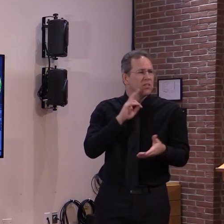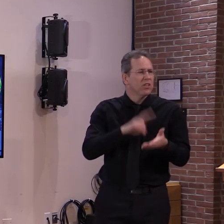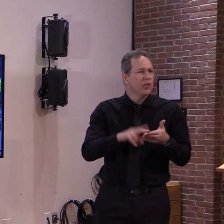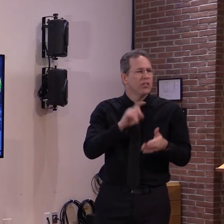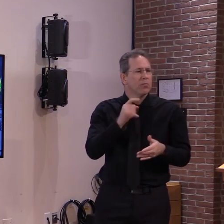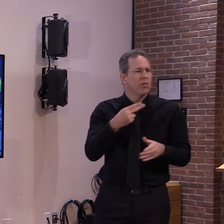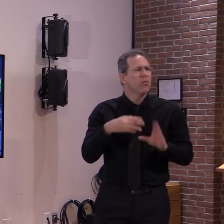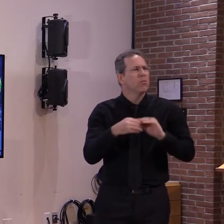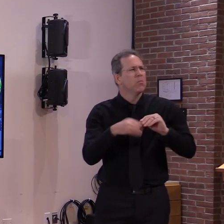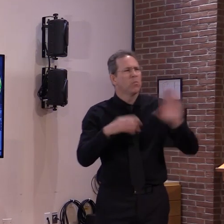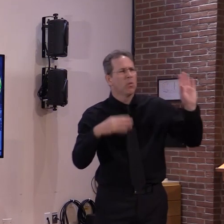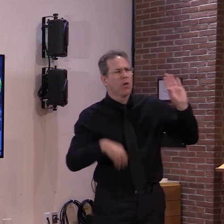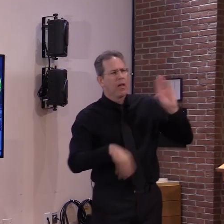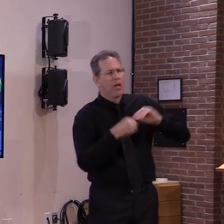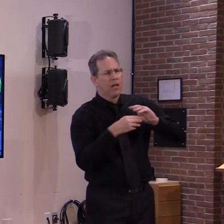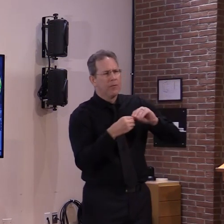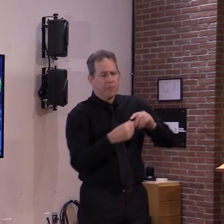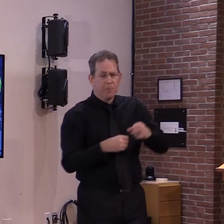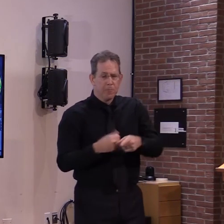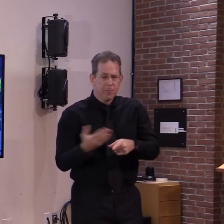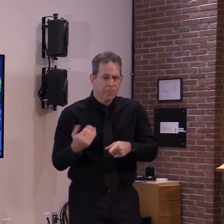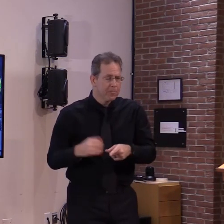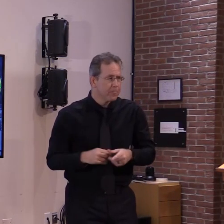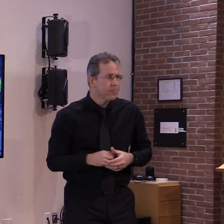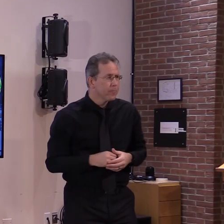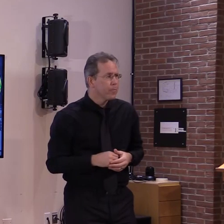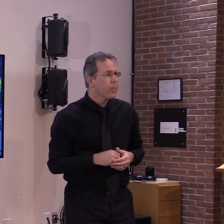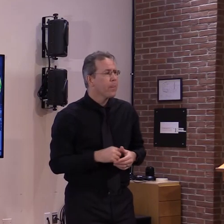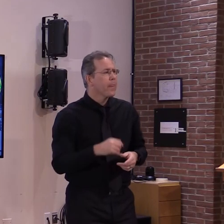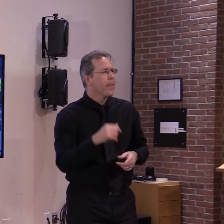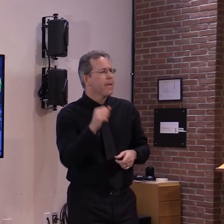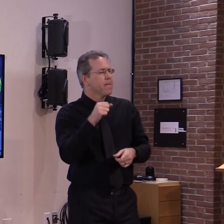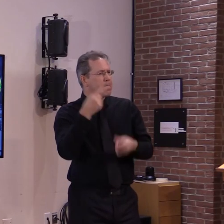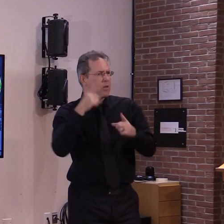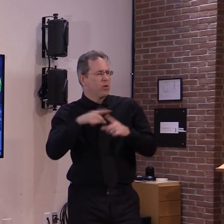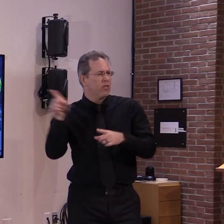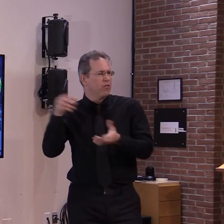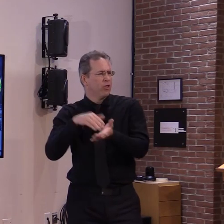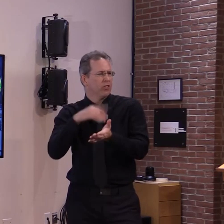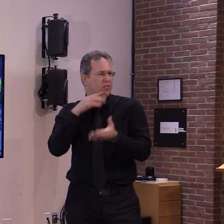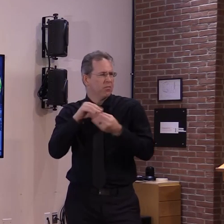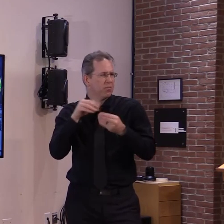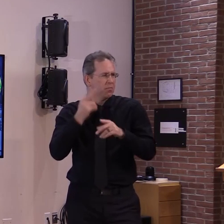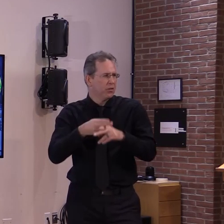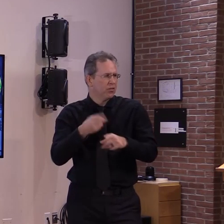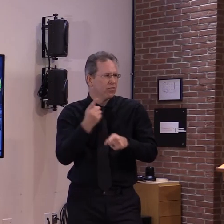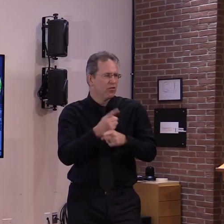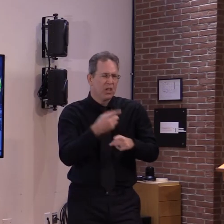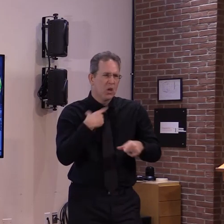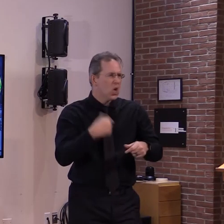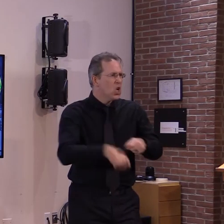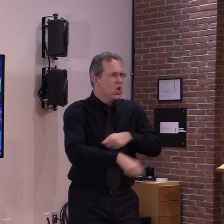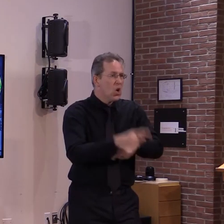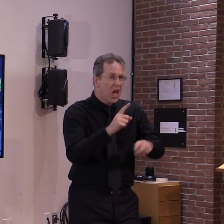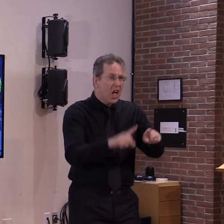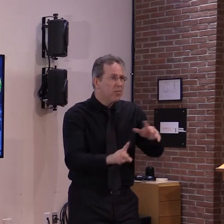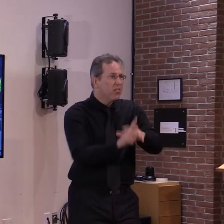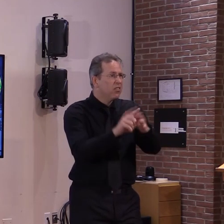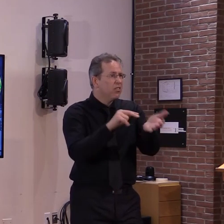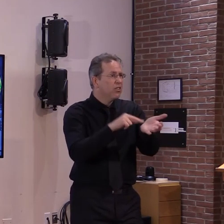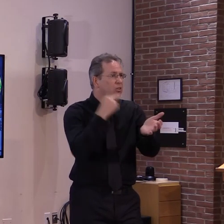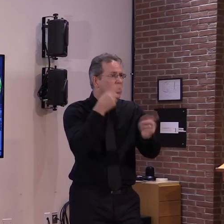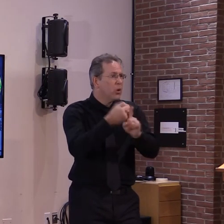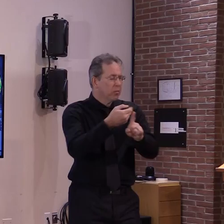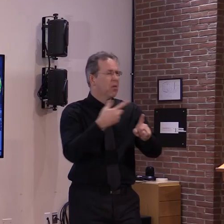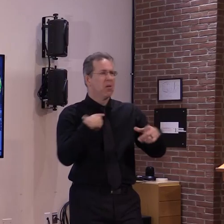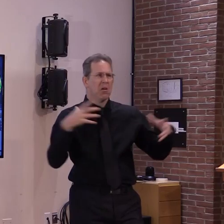what dr levine said in terms of the aggressive testing especially in skilled nursing facilities where we're doing daily